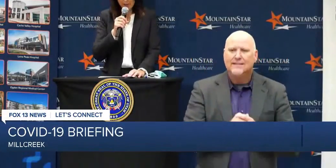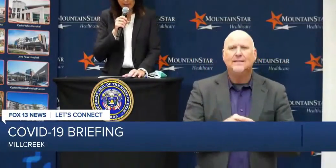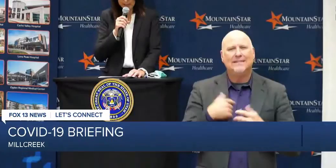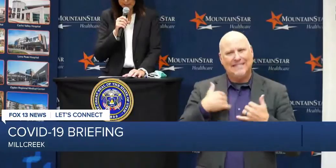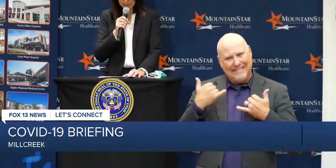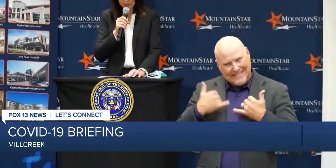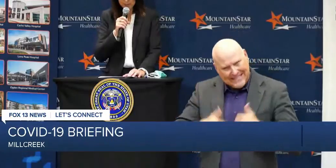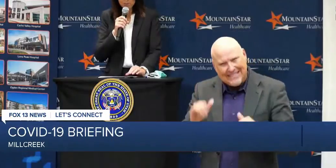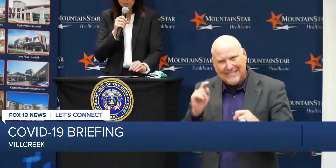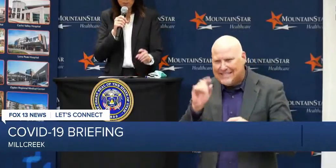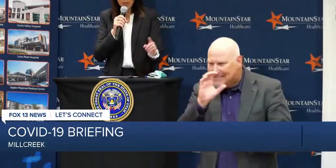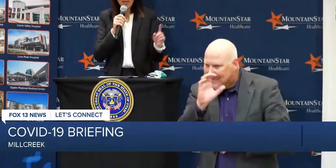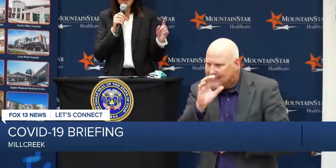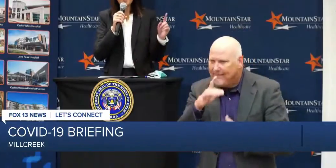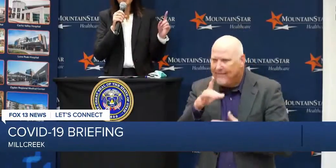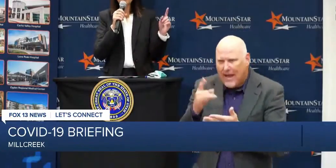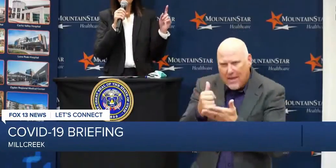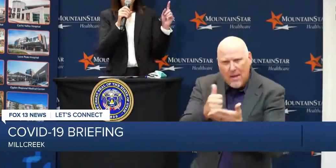for everybody.